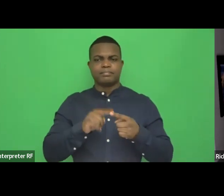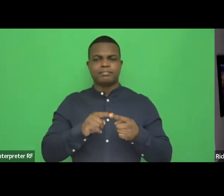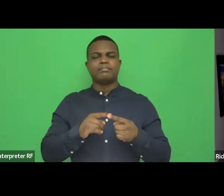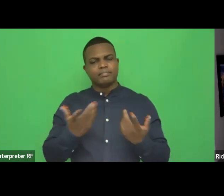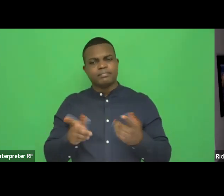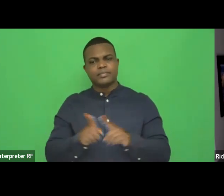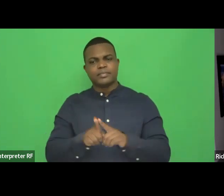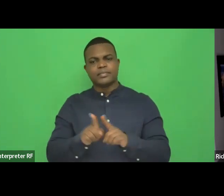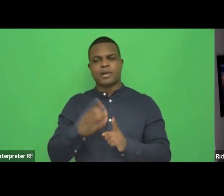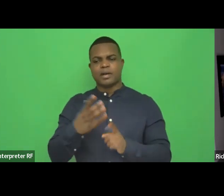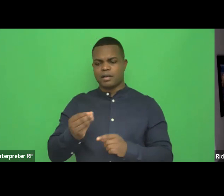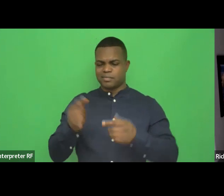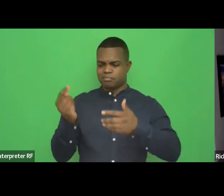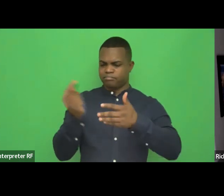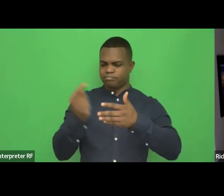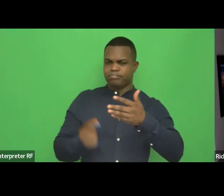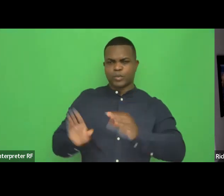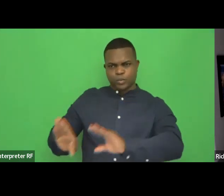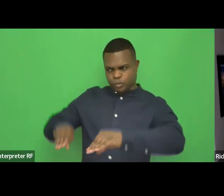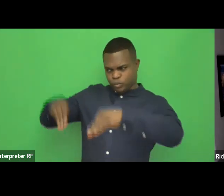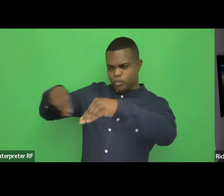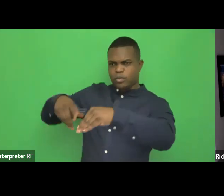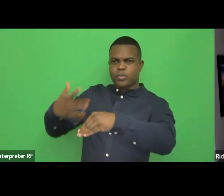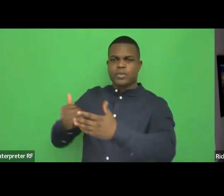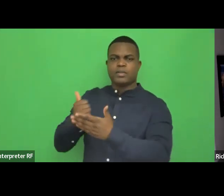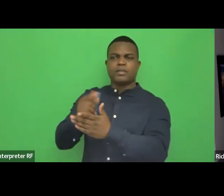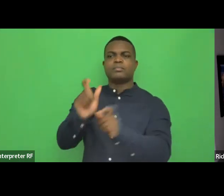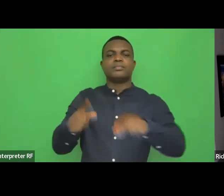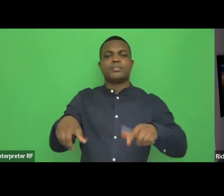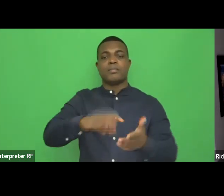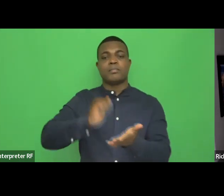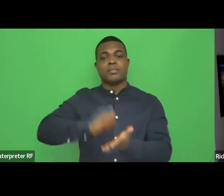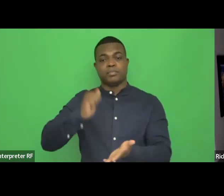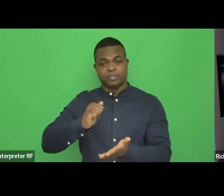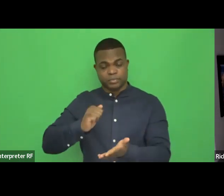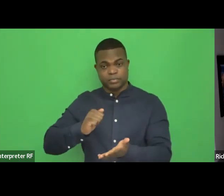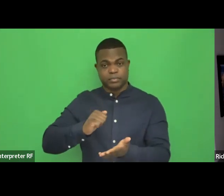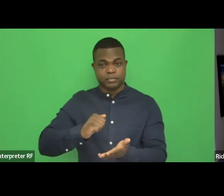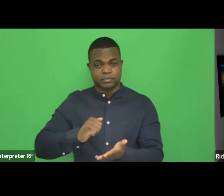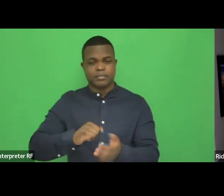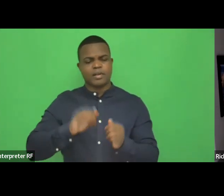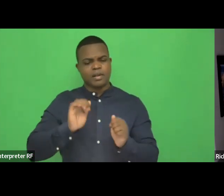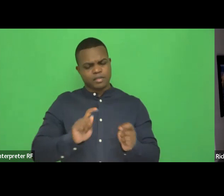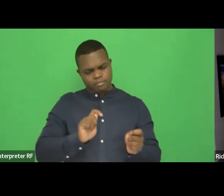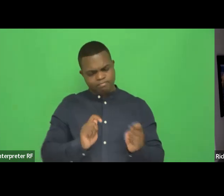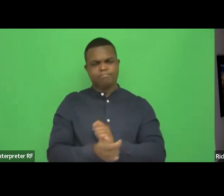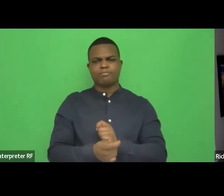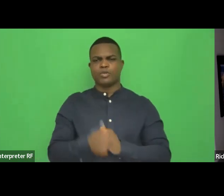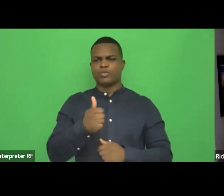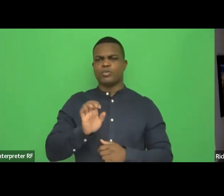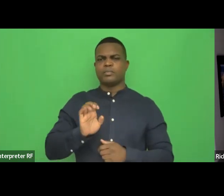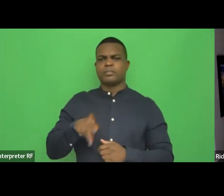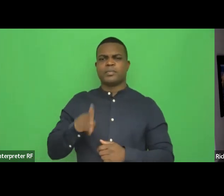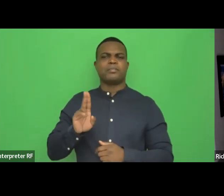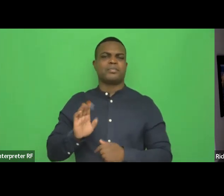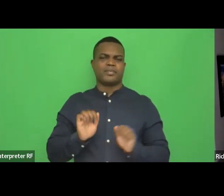different apps and so on. So this is called Epub Check. It's actually maintained